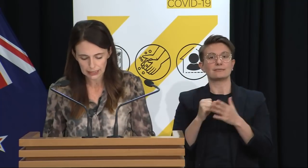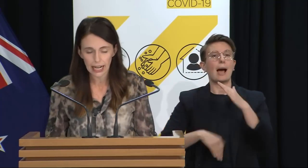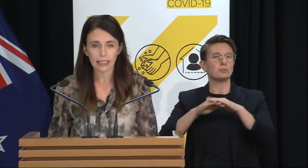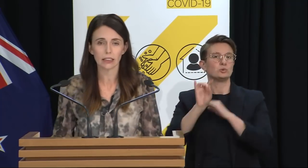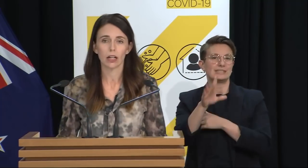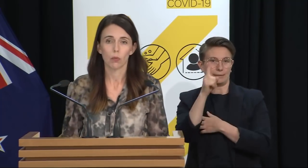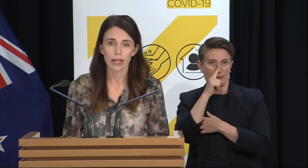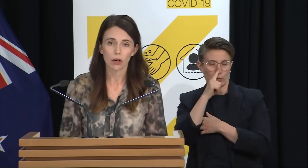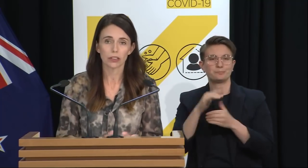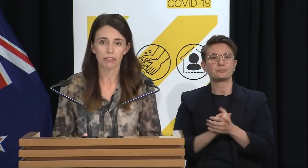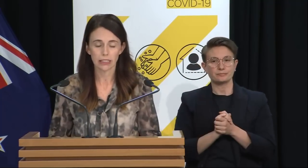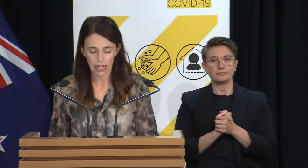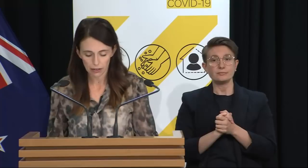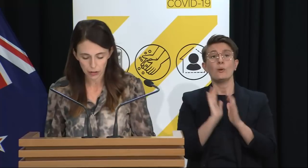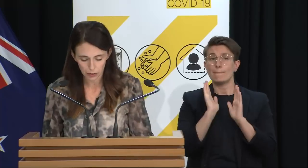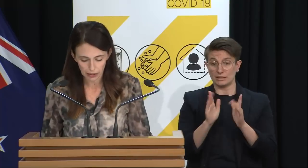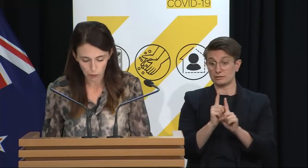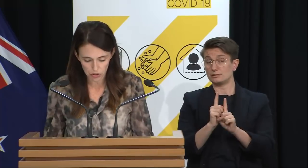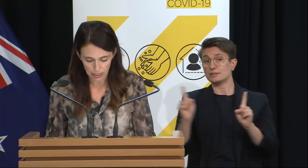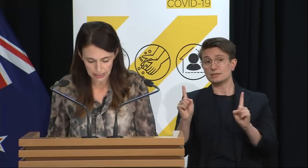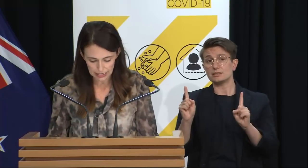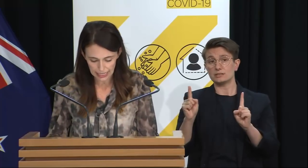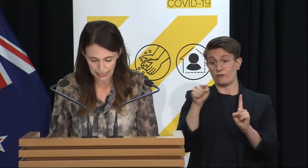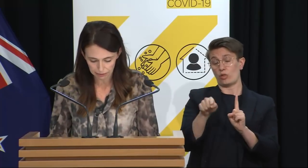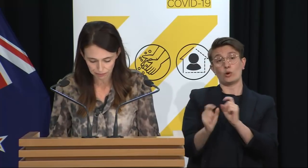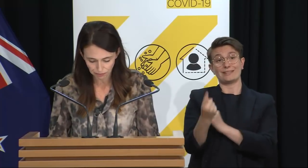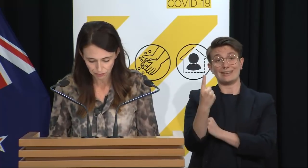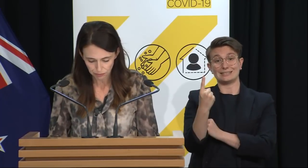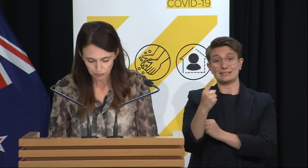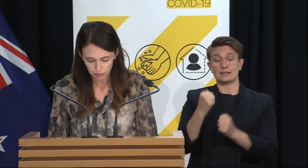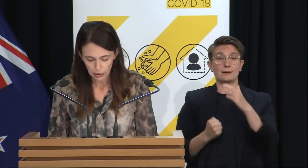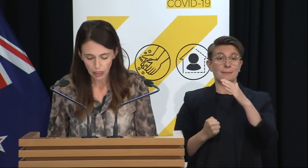be maintained where those events are occurring with just 10.